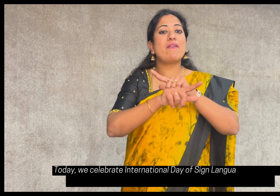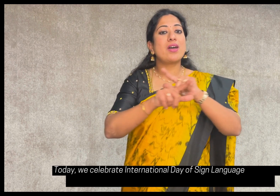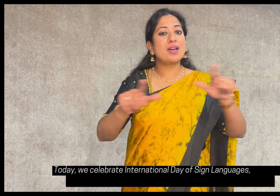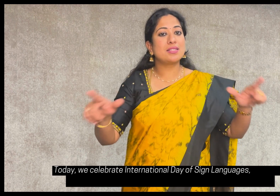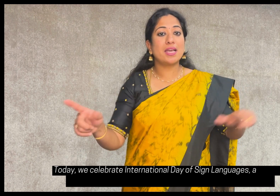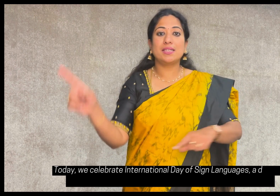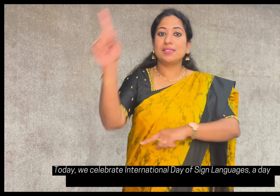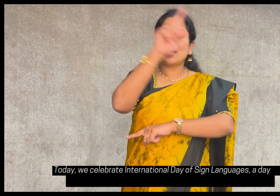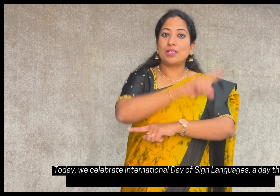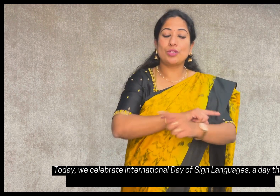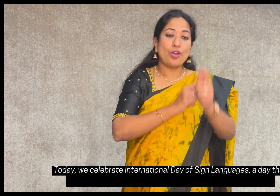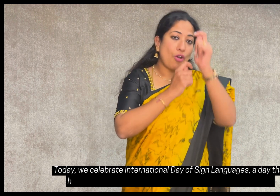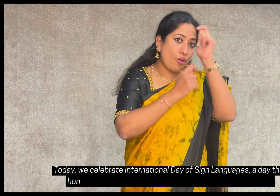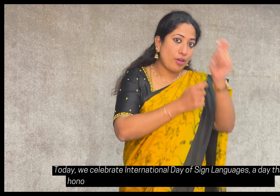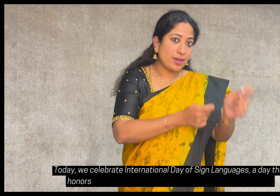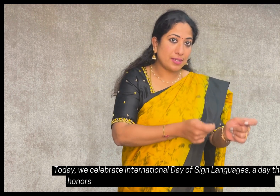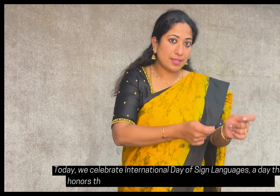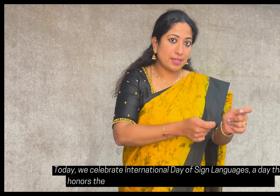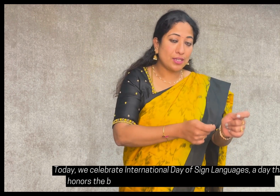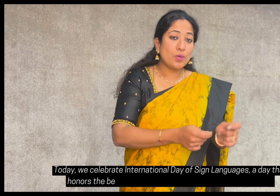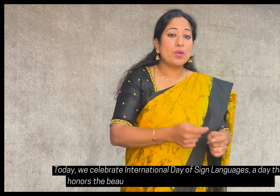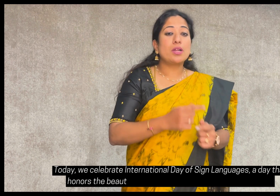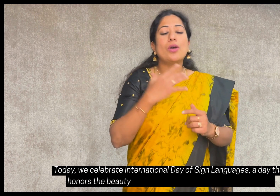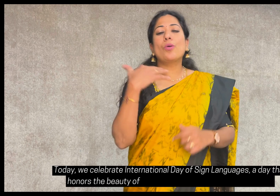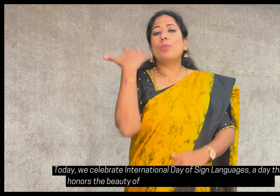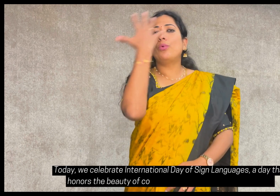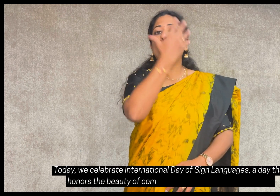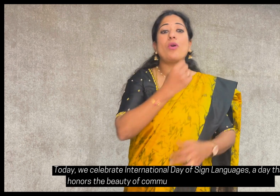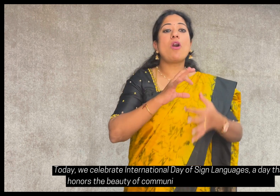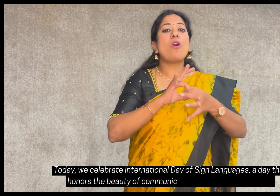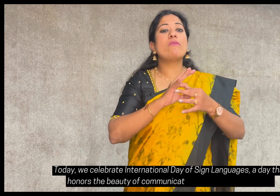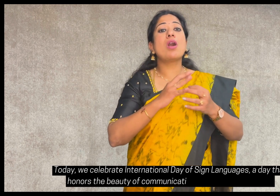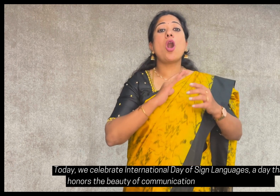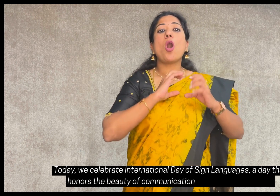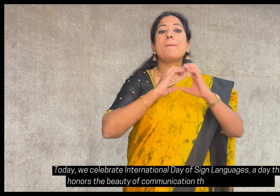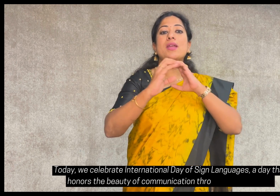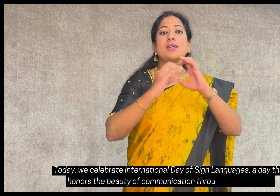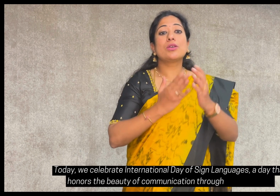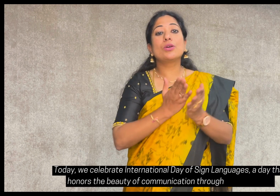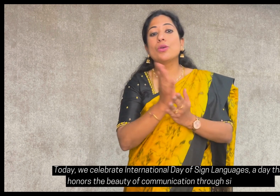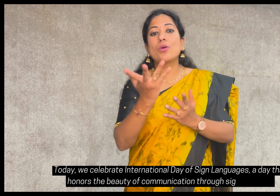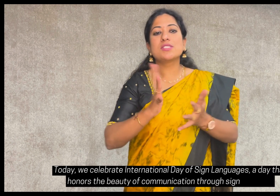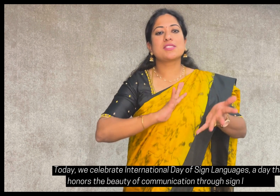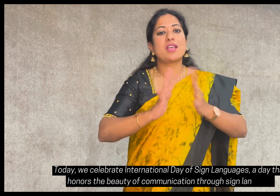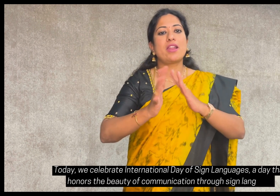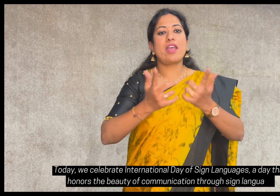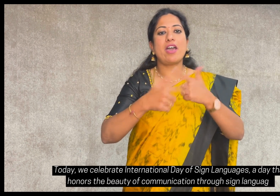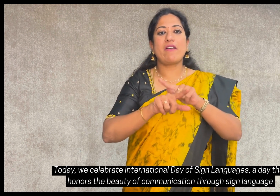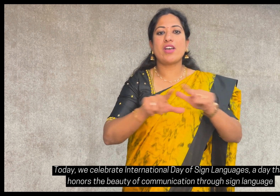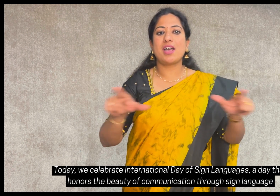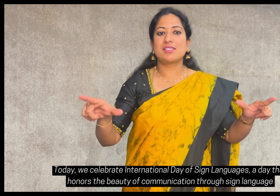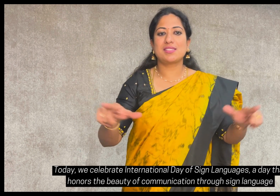of sign language a day that honors the beauty of communication through sign language